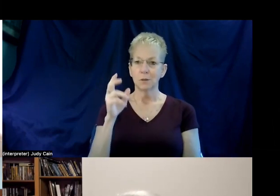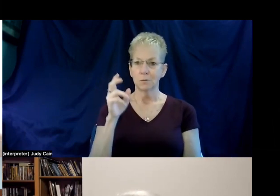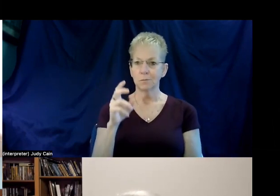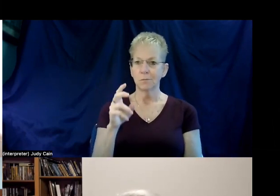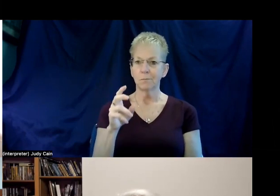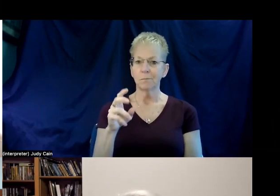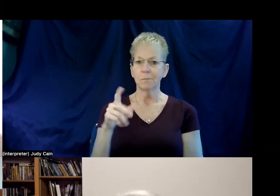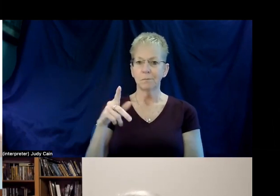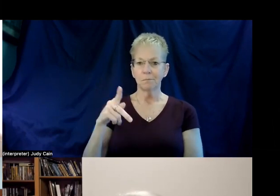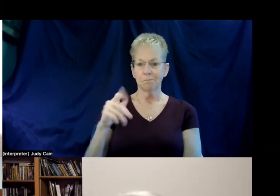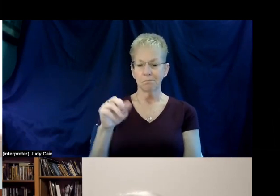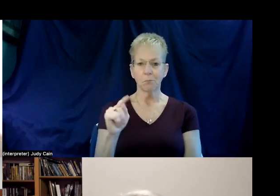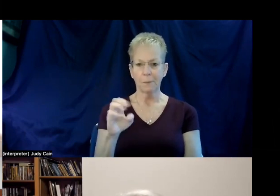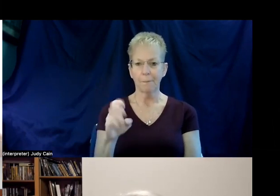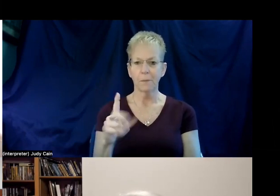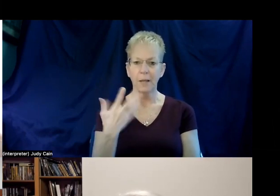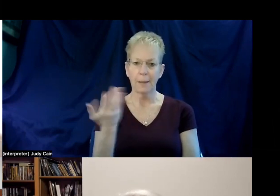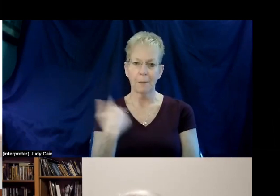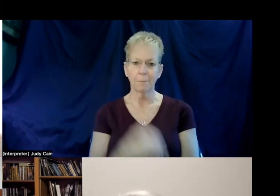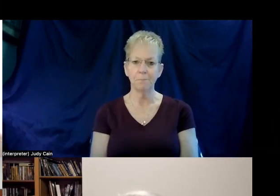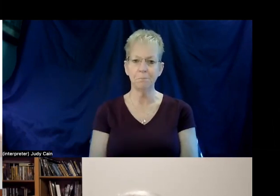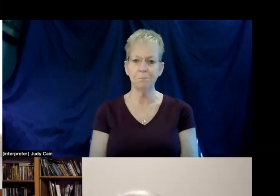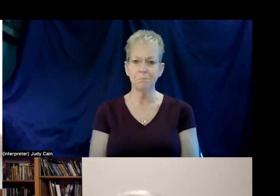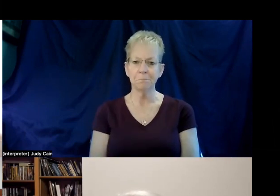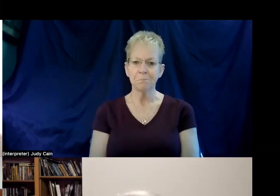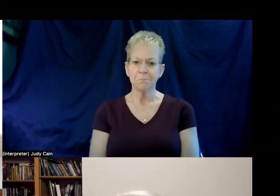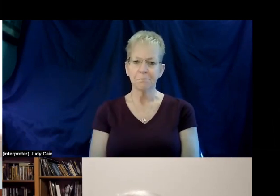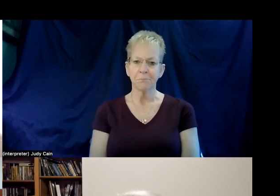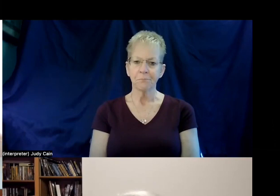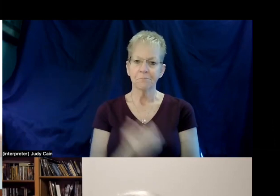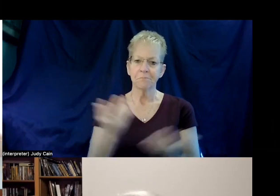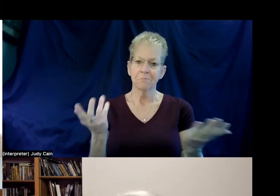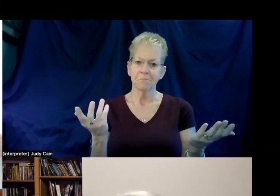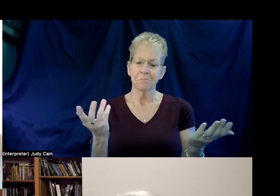came out. So that was pretty dark. But this,